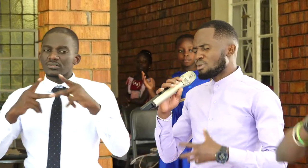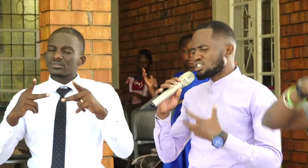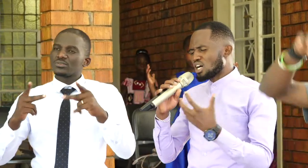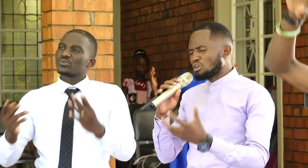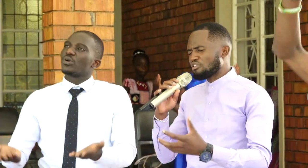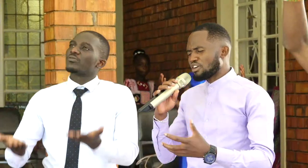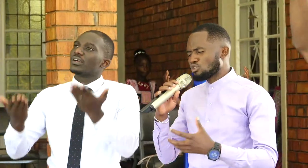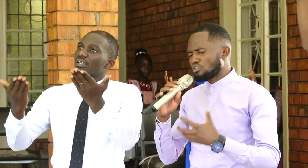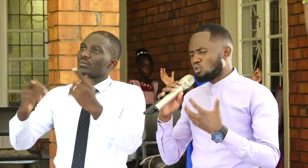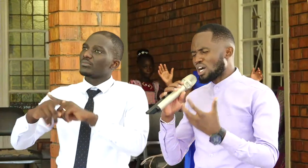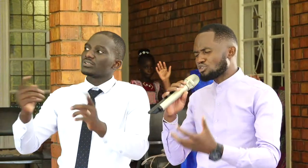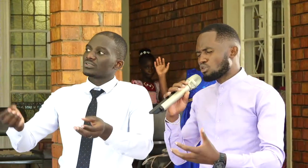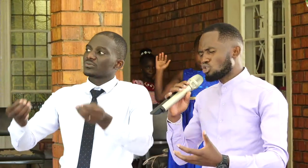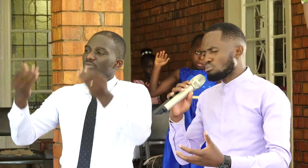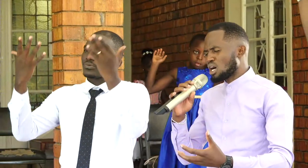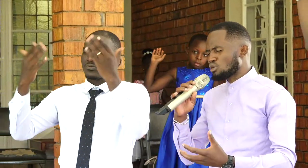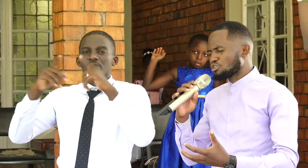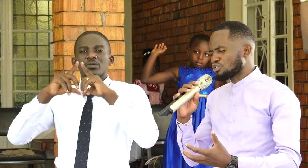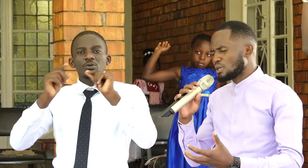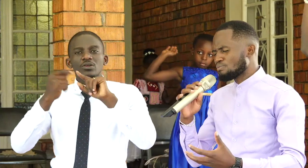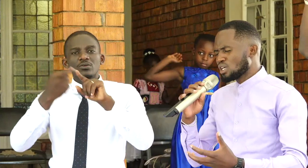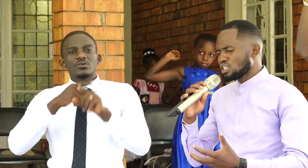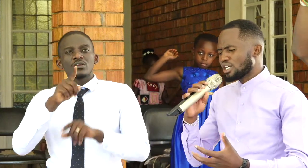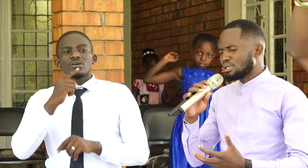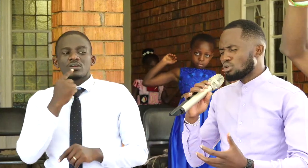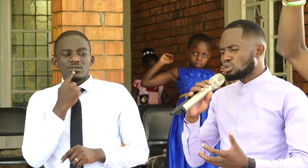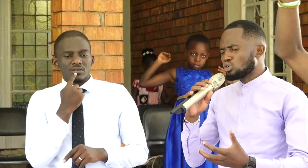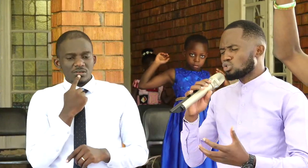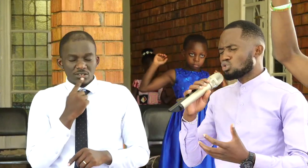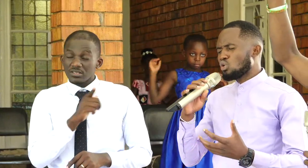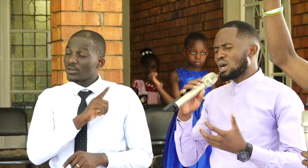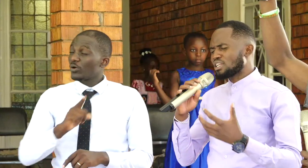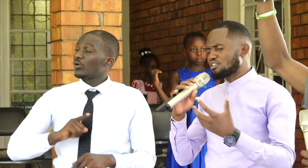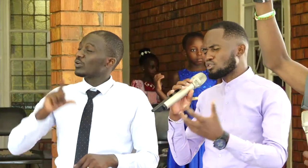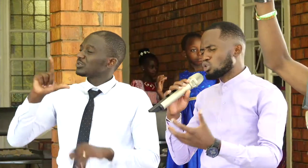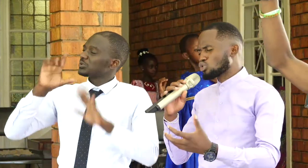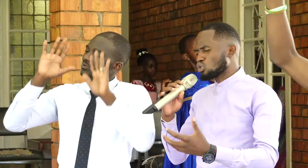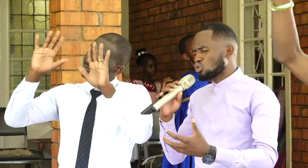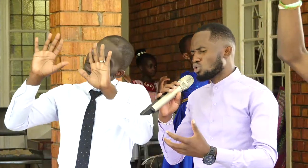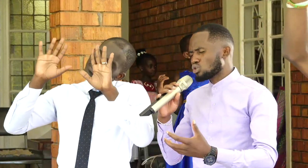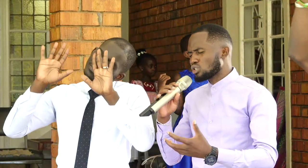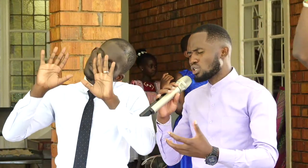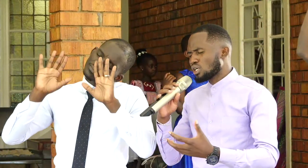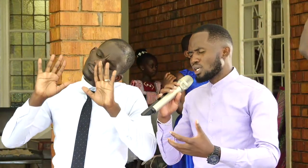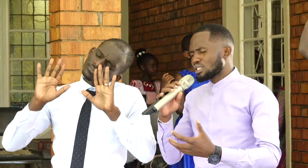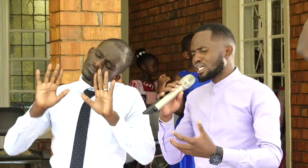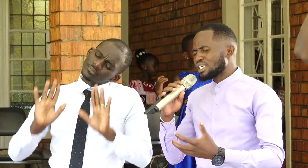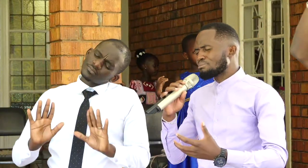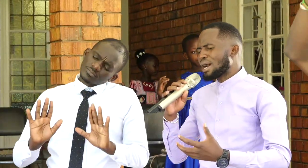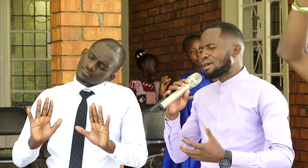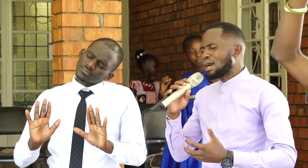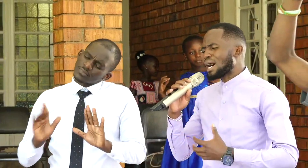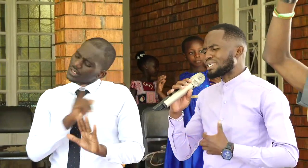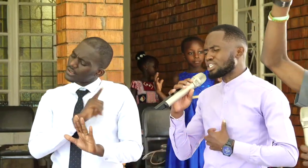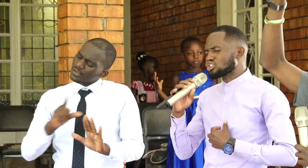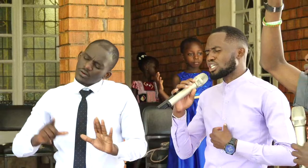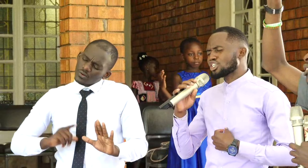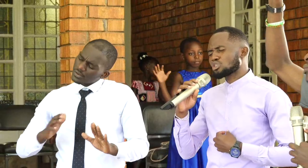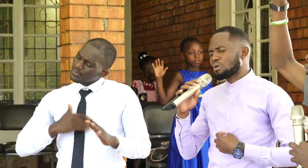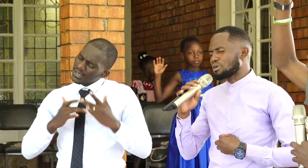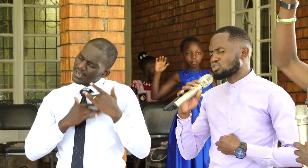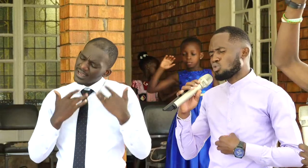offer him a sacrifice of the words from your mouth. Tell him, Lord, you're so wonderful, you're so good. Tell him, my heart